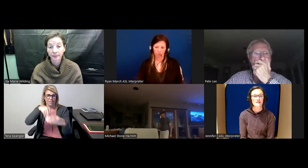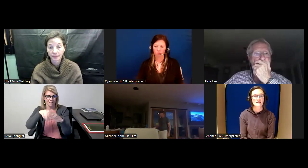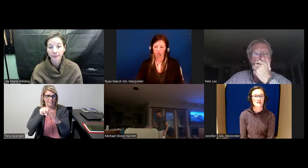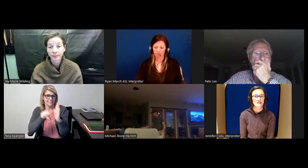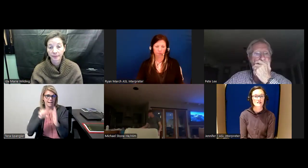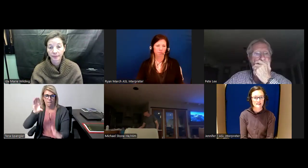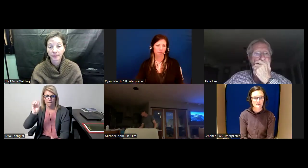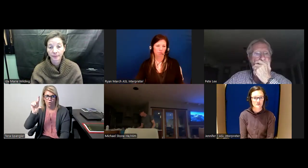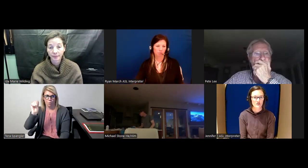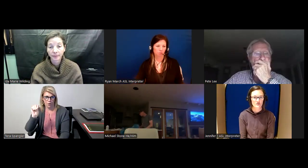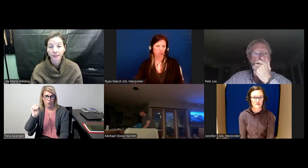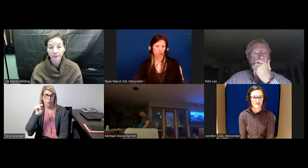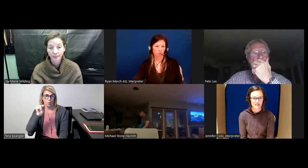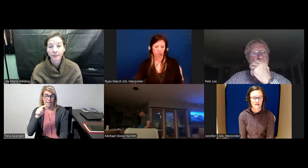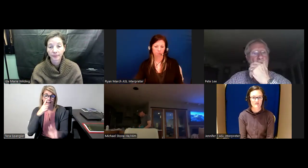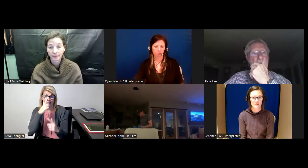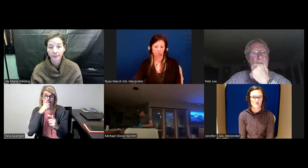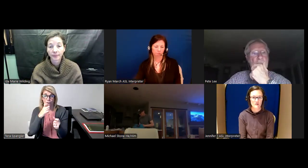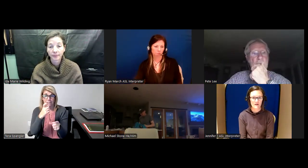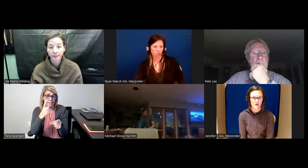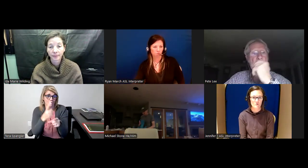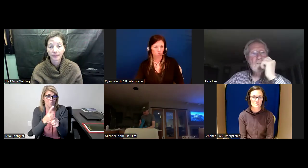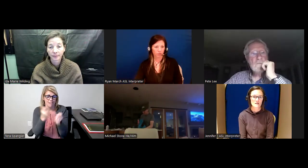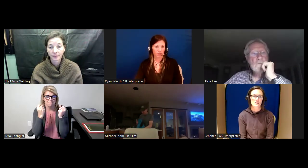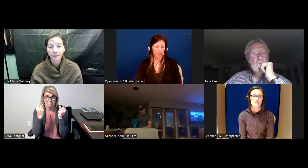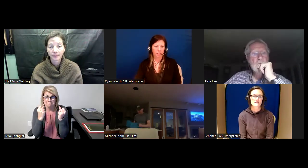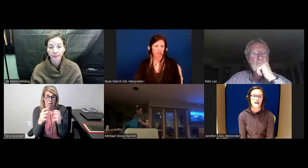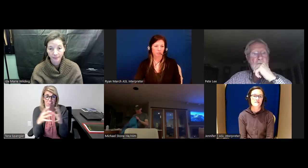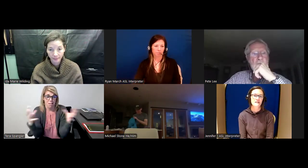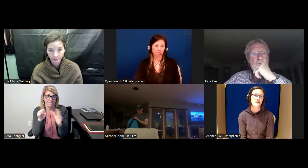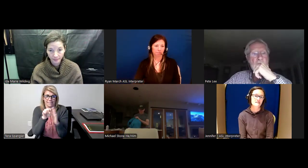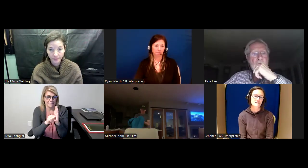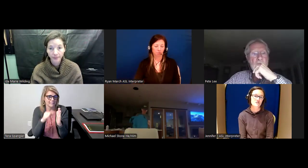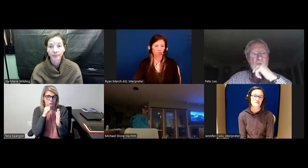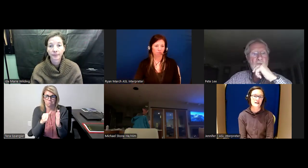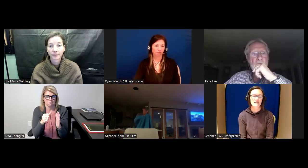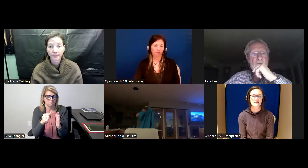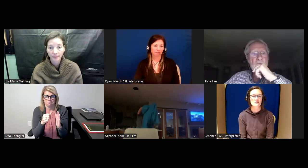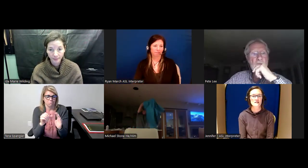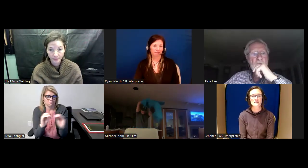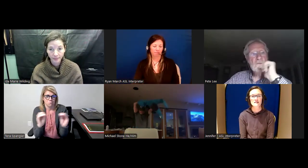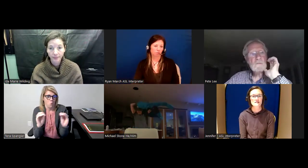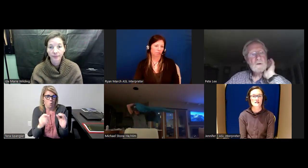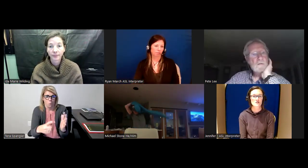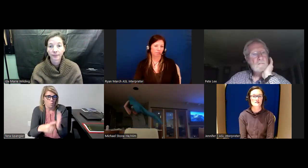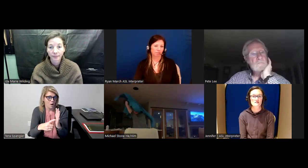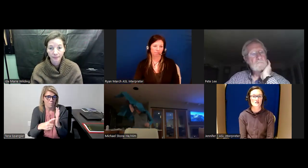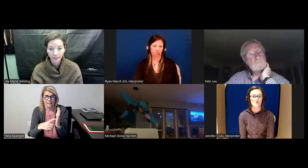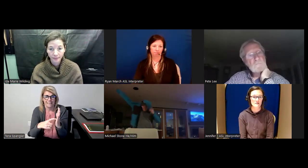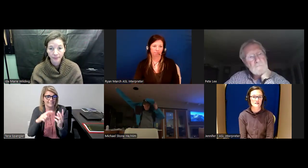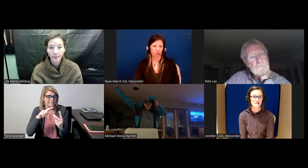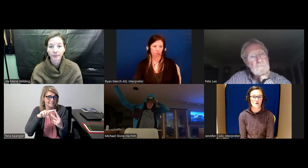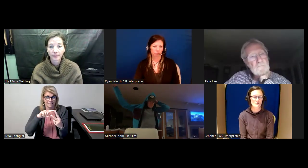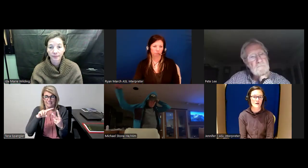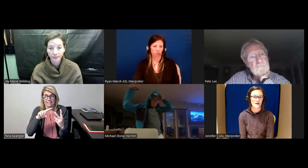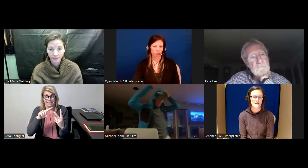To get a CDE licensure through the state of Colorado, to have this. And I think it's interesting. You're right. I think there's a lot of states that just don't.